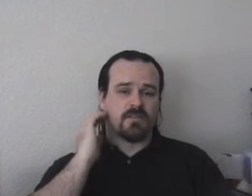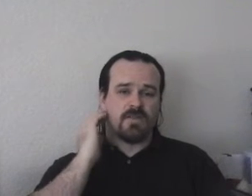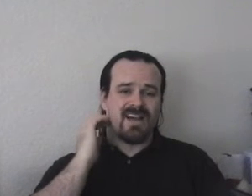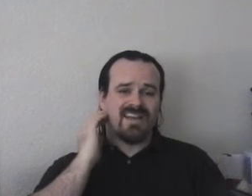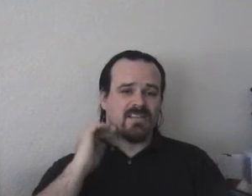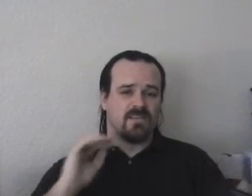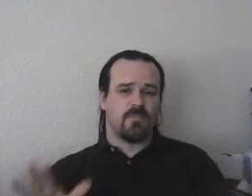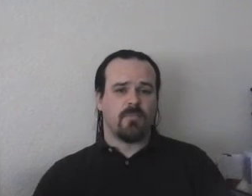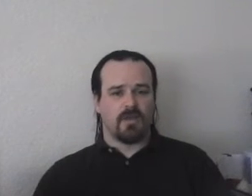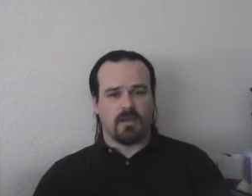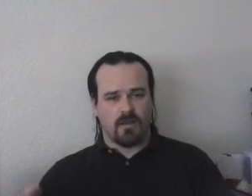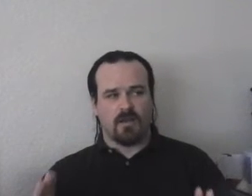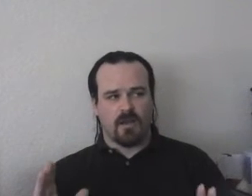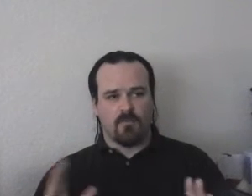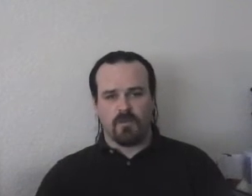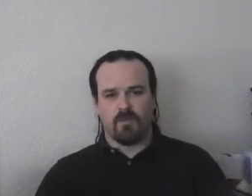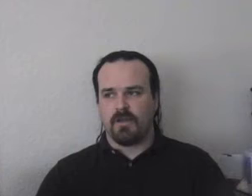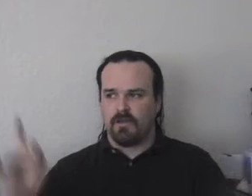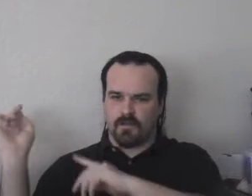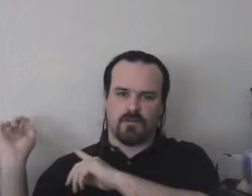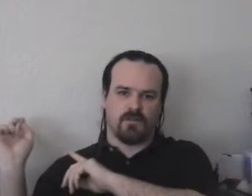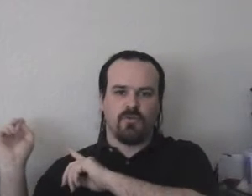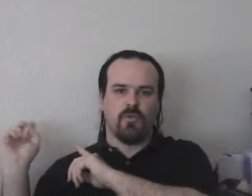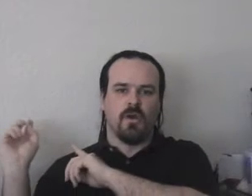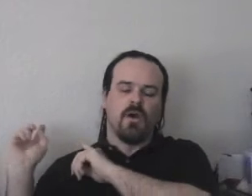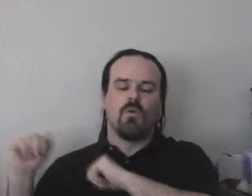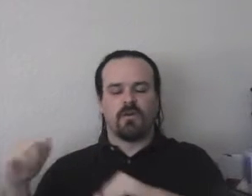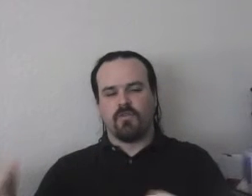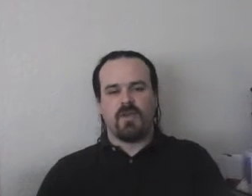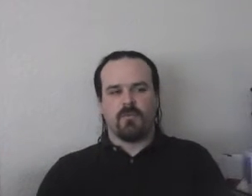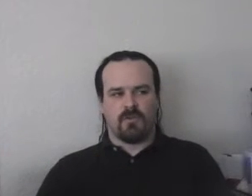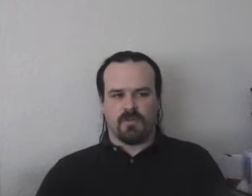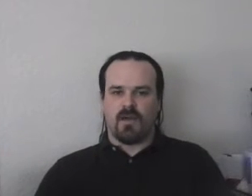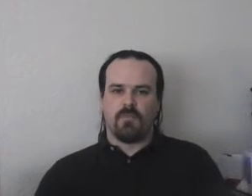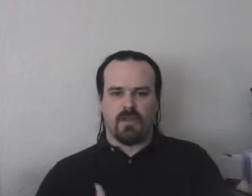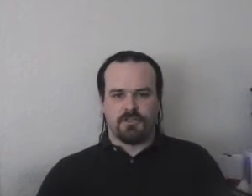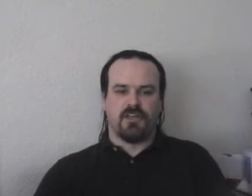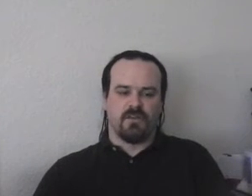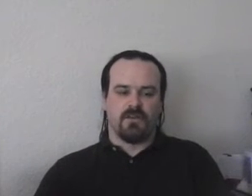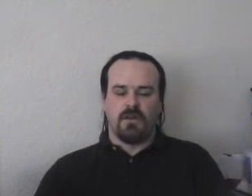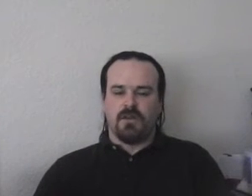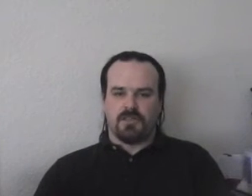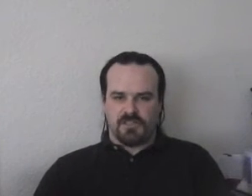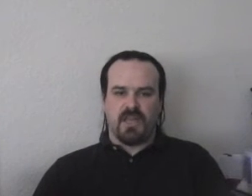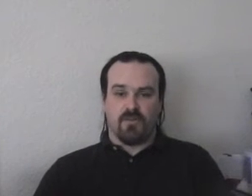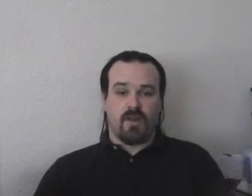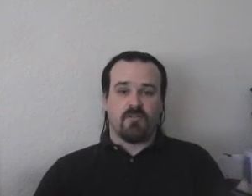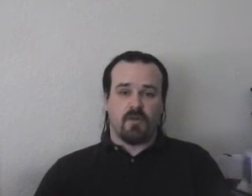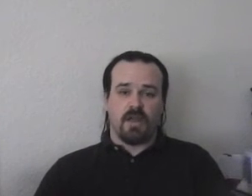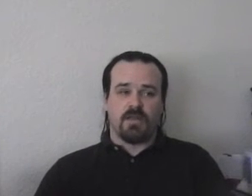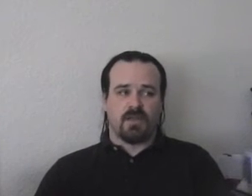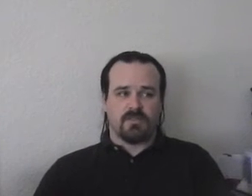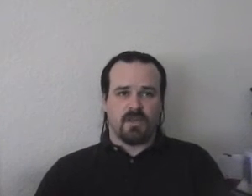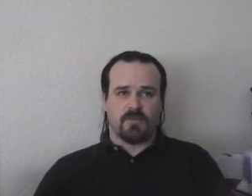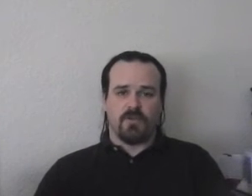of the kindness of the people that I'm with right now, the two wonderful people that have allowed me and Shiva to stay here rent-free to give us the opportunity